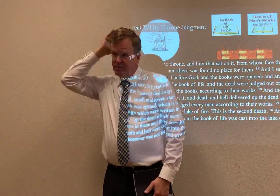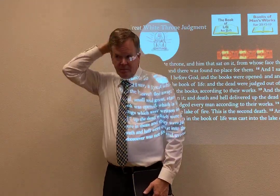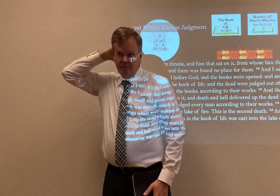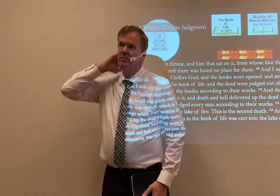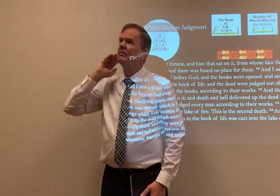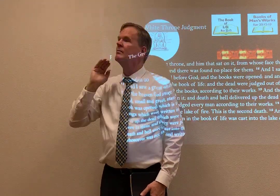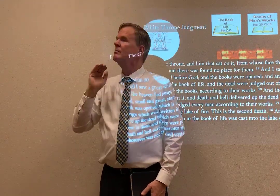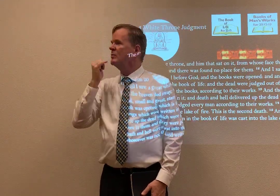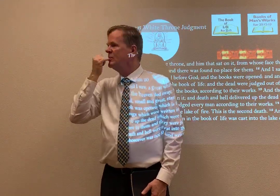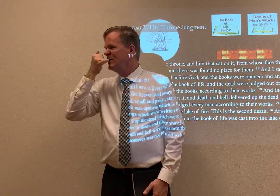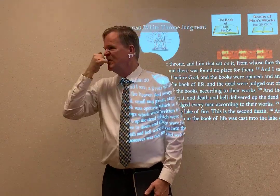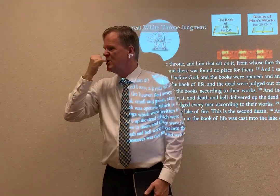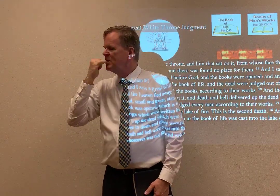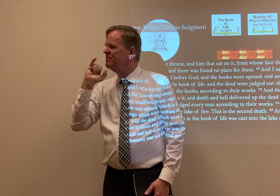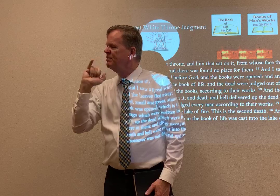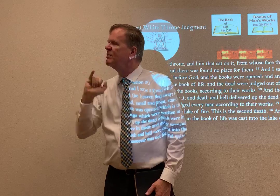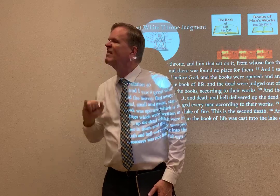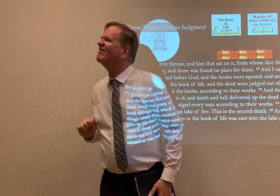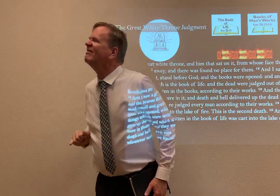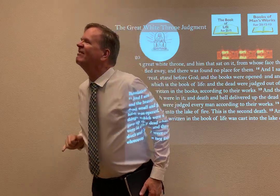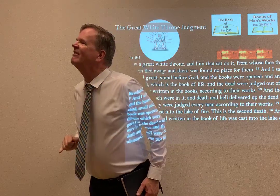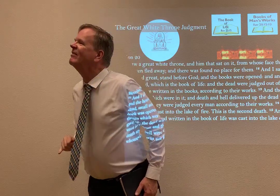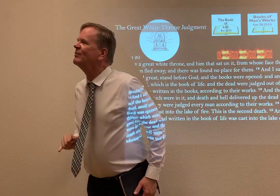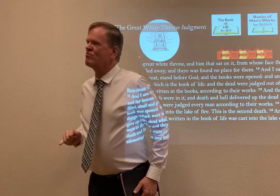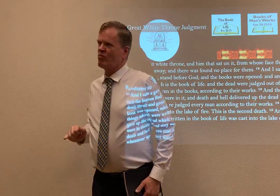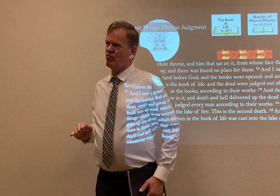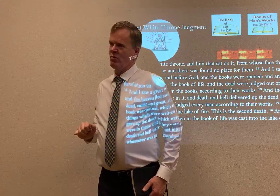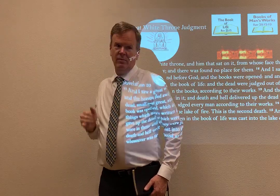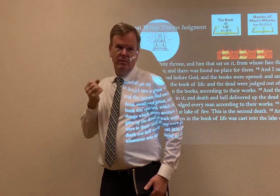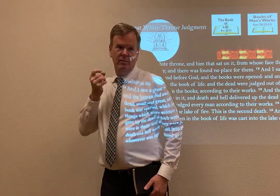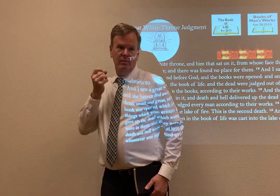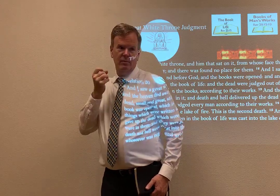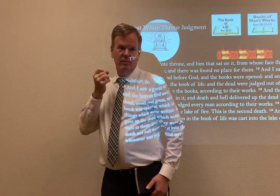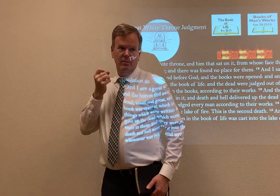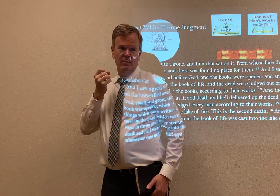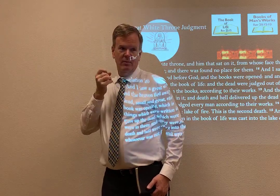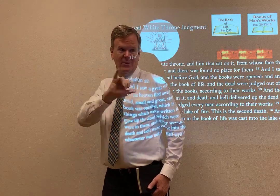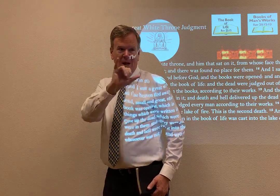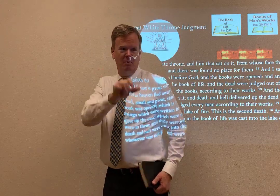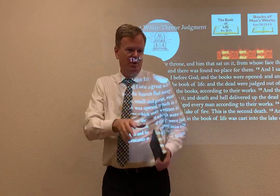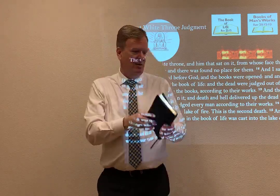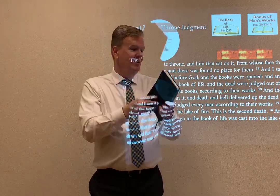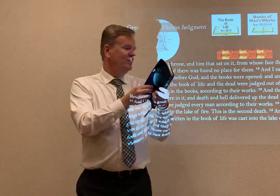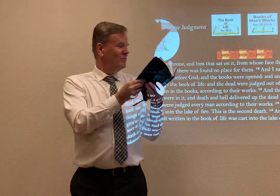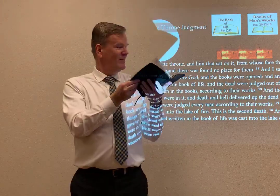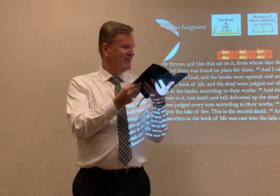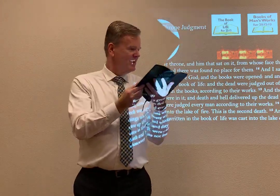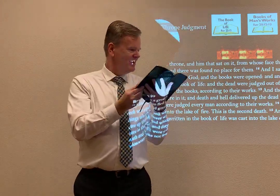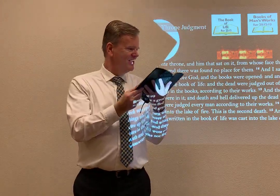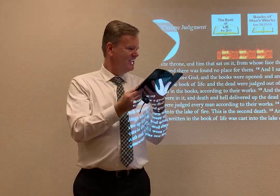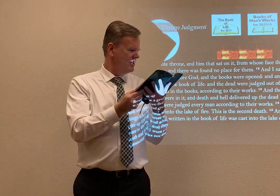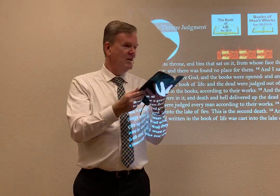you, and you can fix it, and you can do this, you can do that, and pick some out of your teeth, and fix your hair, or whatever you need to do, right? But just like that, you can do it with this